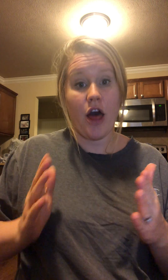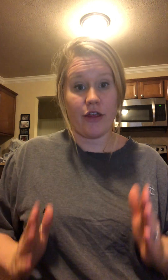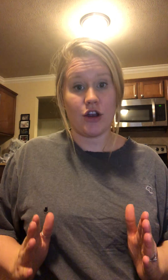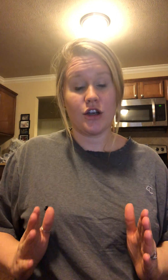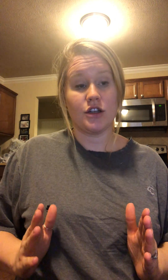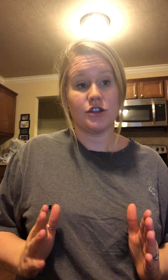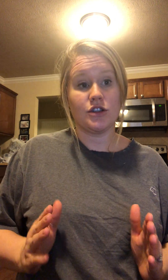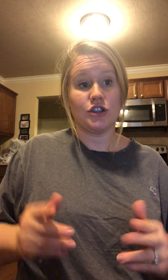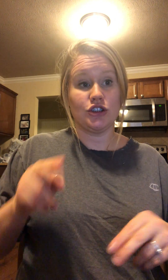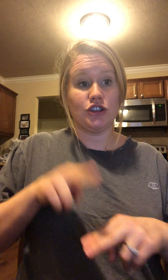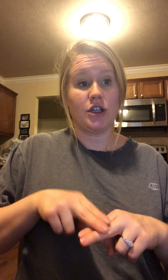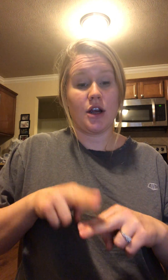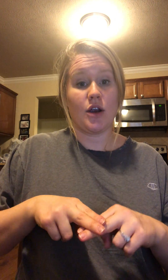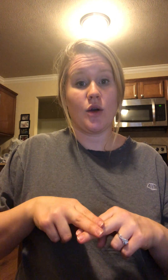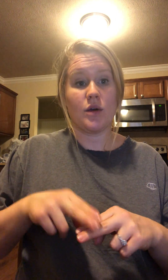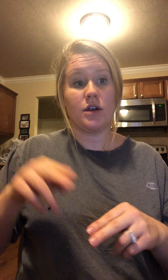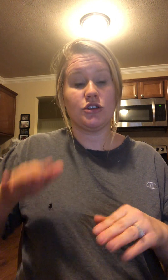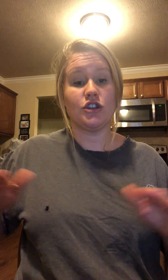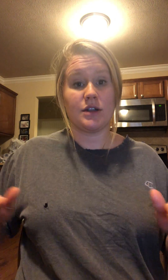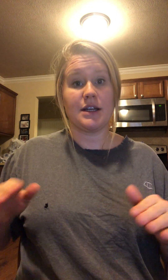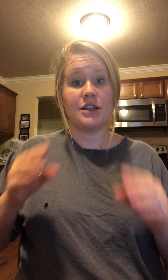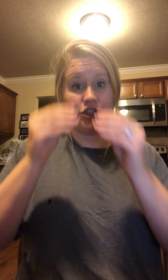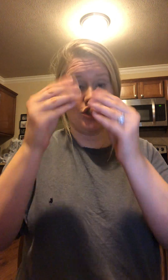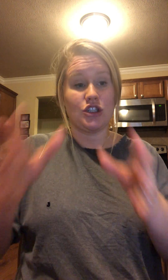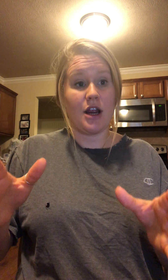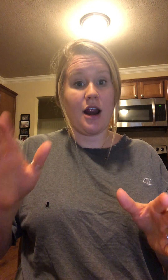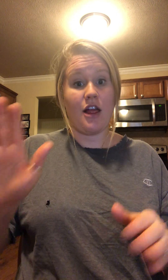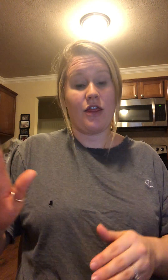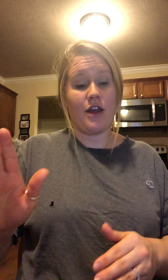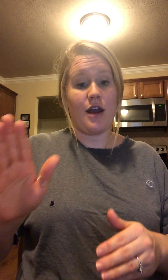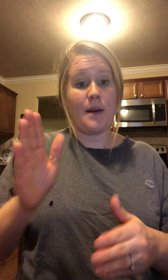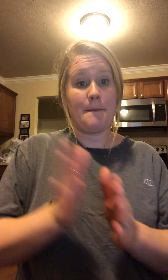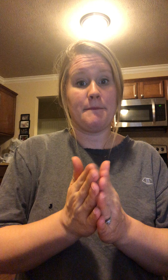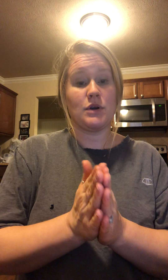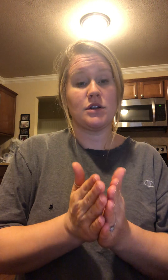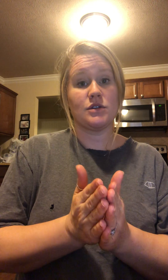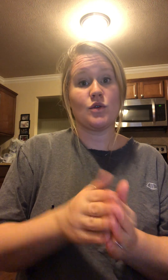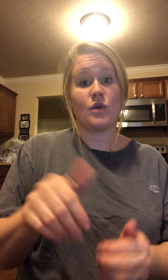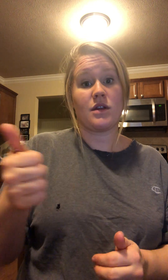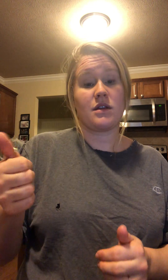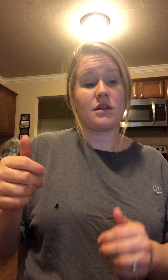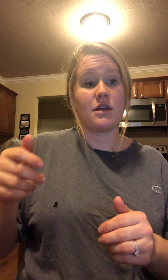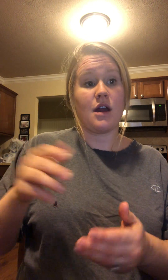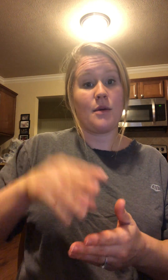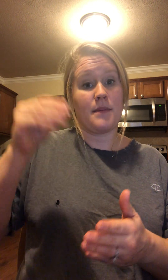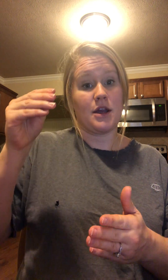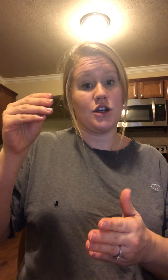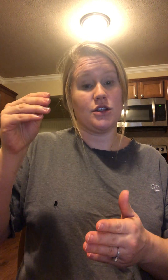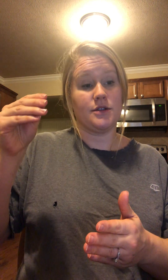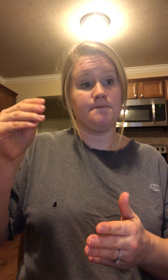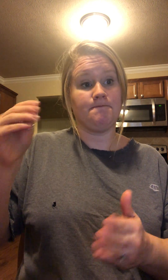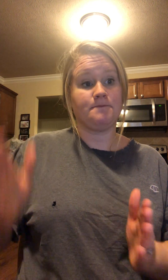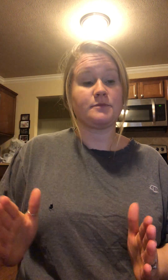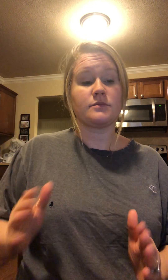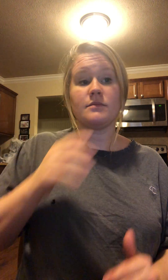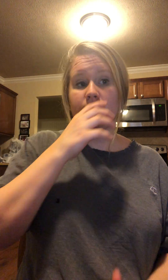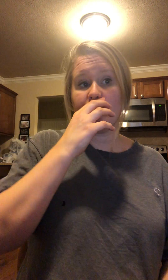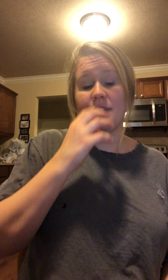peers. Writing is so important for kindergarten students. It helps them with their